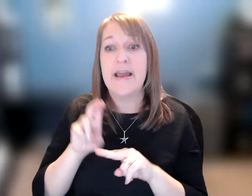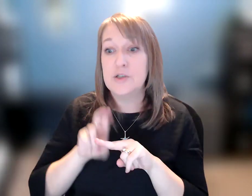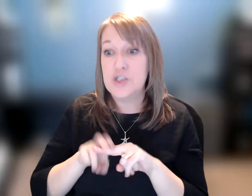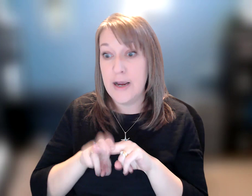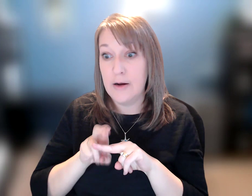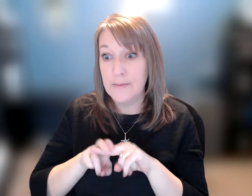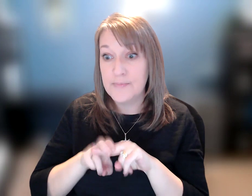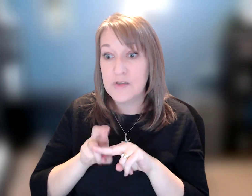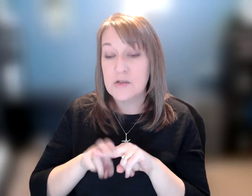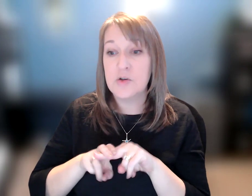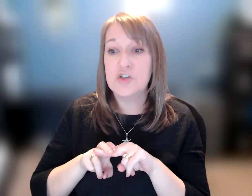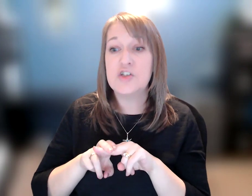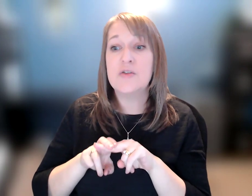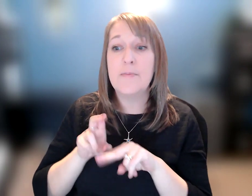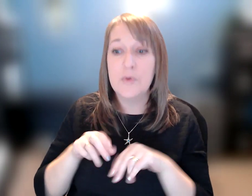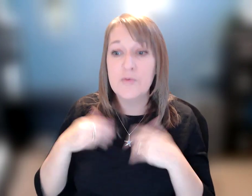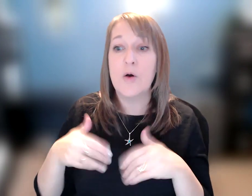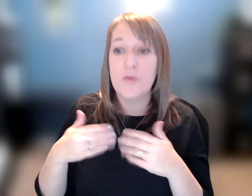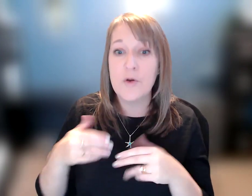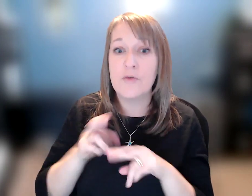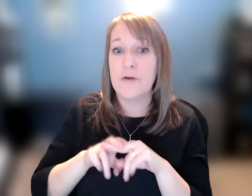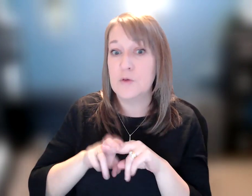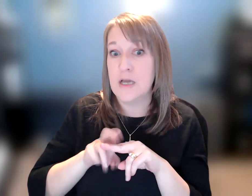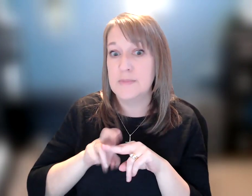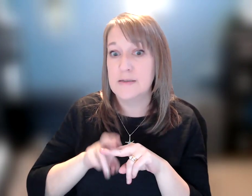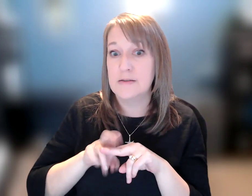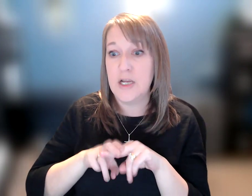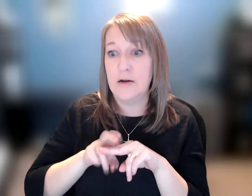and chair. So you just do that movement over and over a few times. Chair.